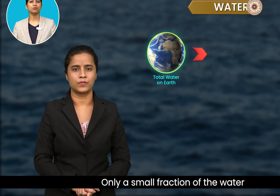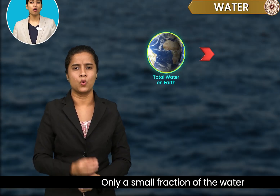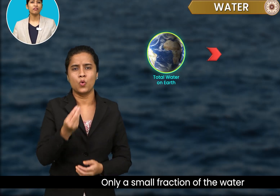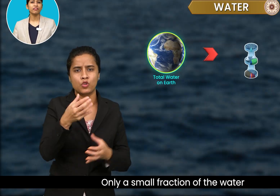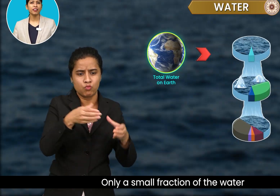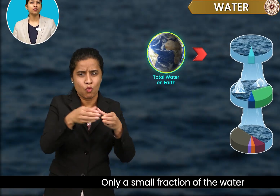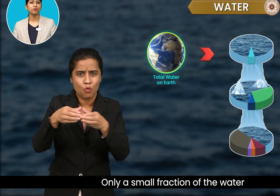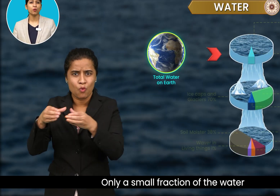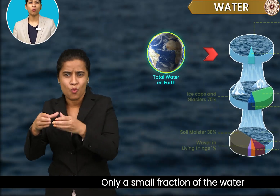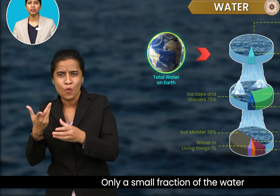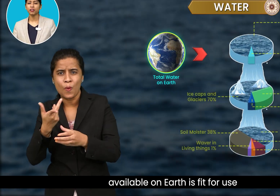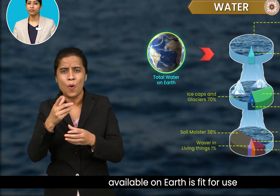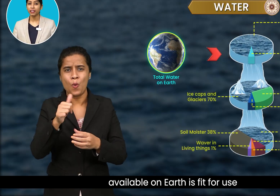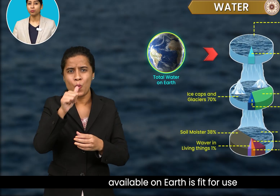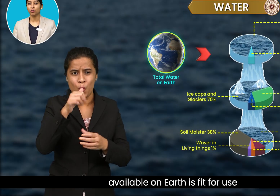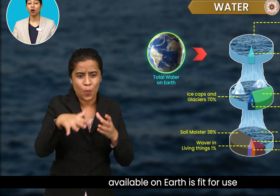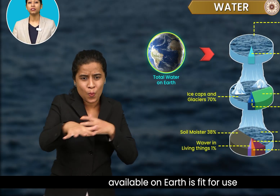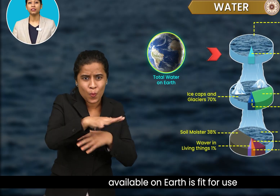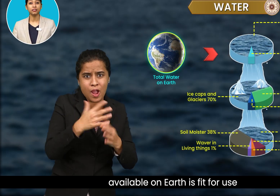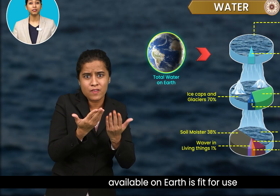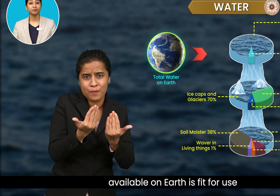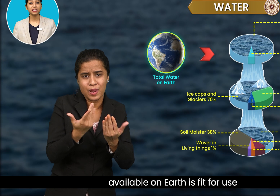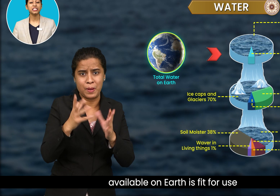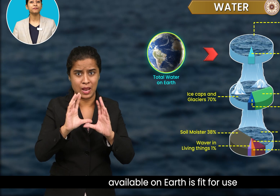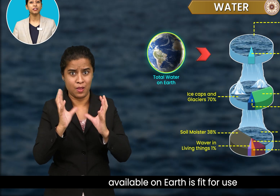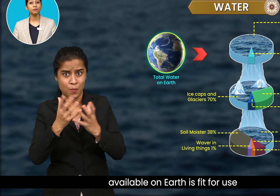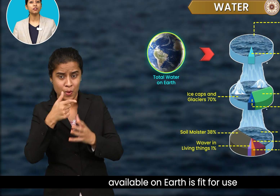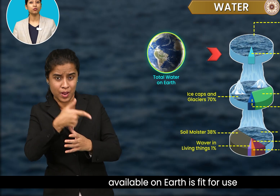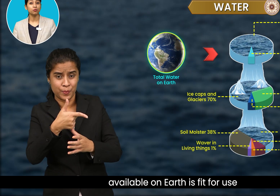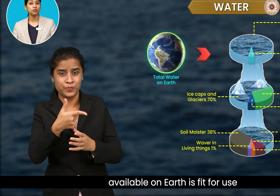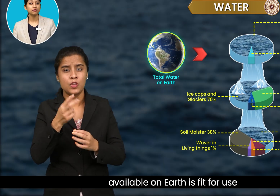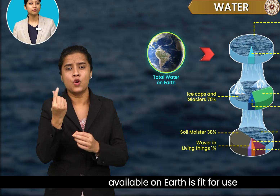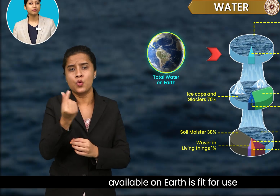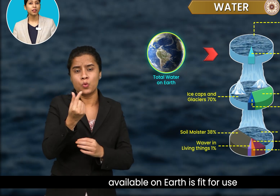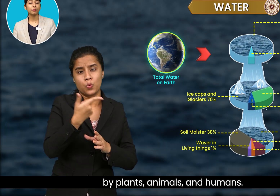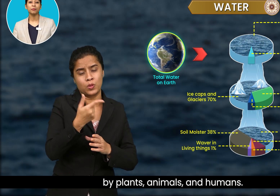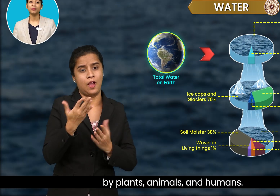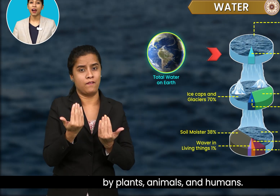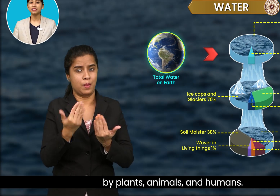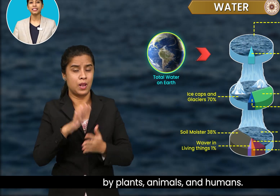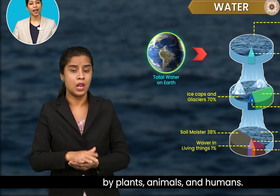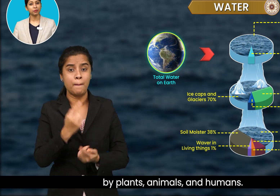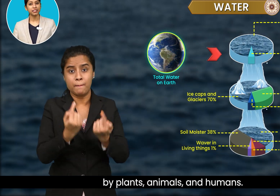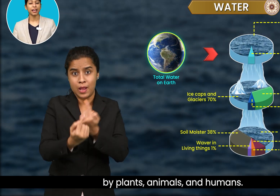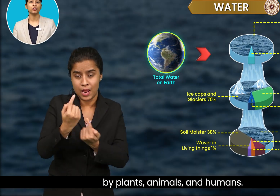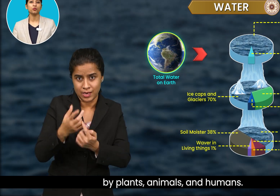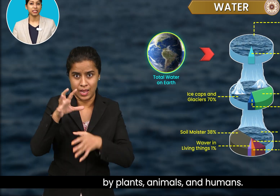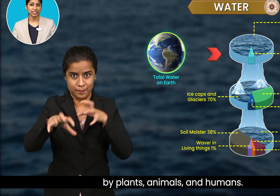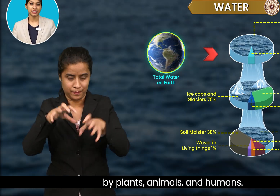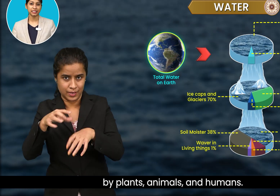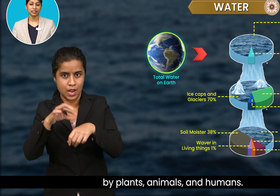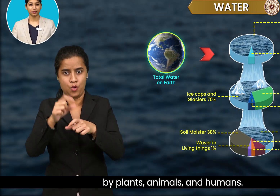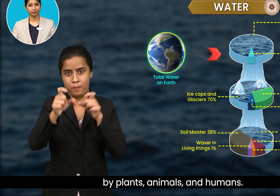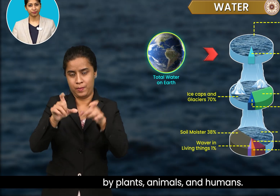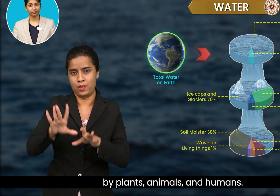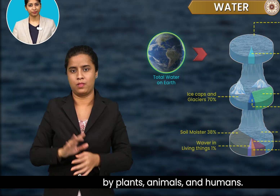Only a small fraction of the water available on earth is fit for use by plants, animals, and